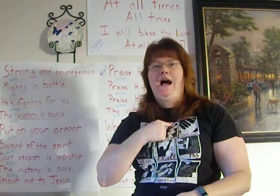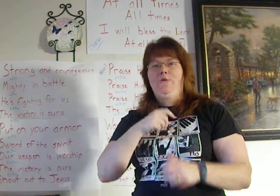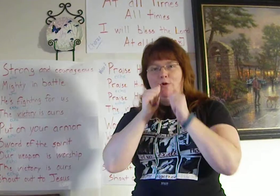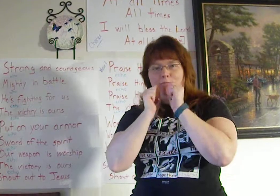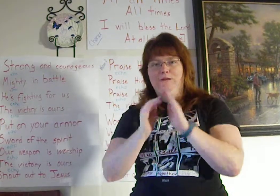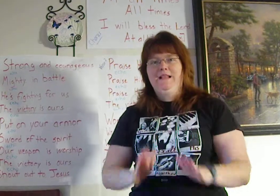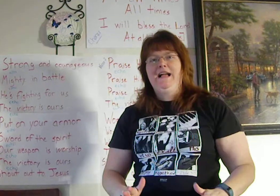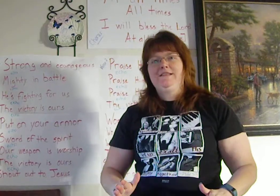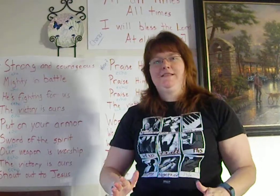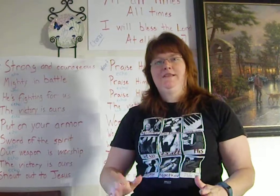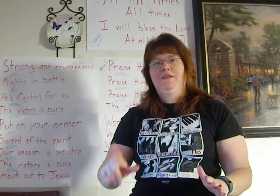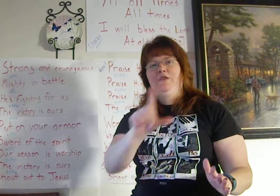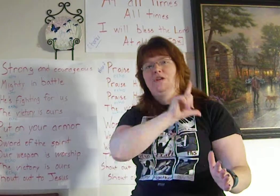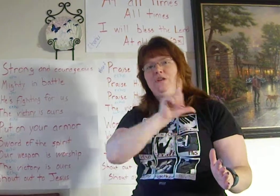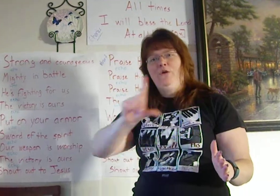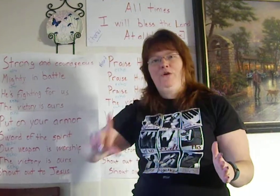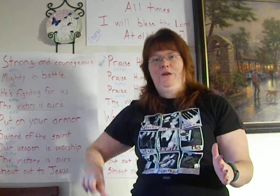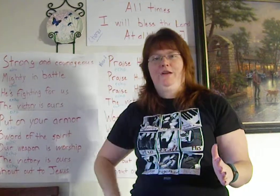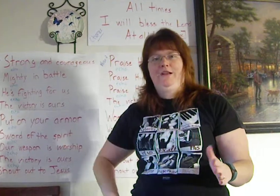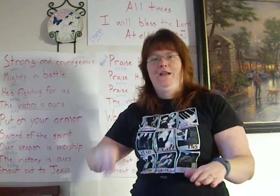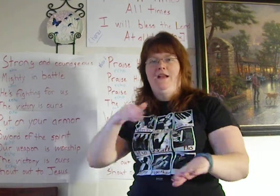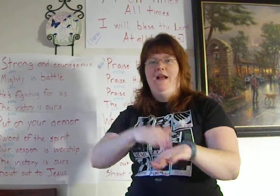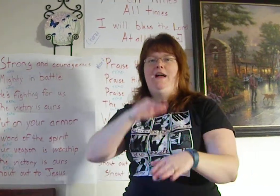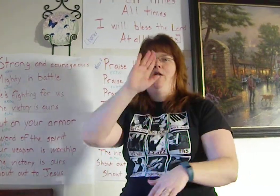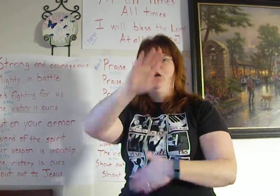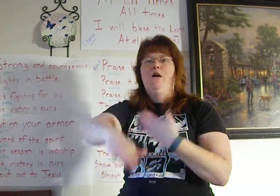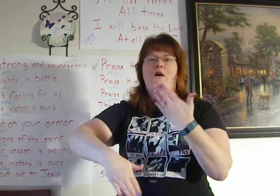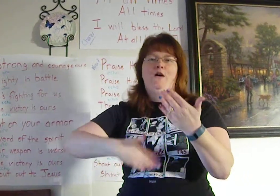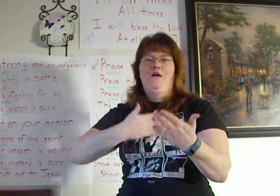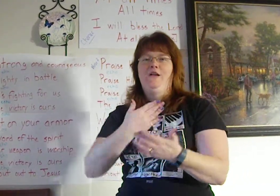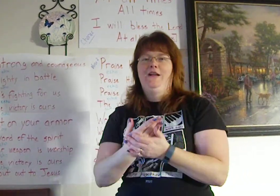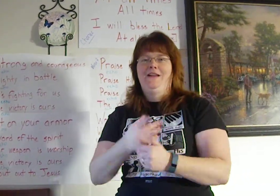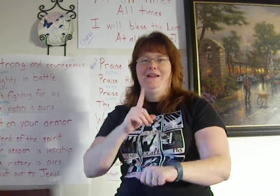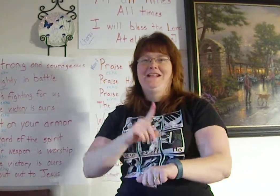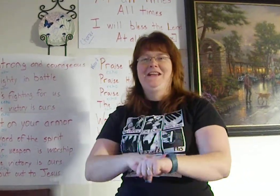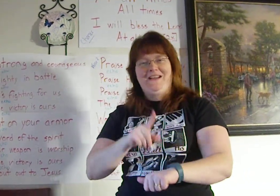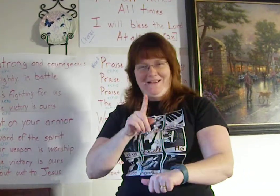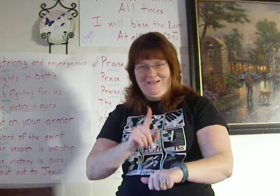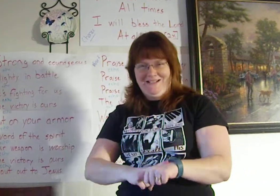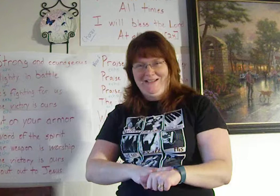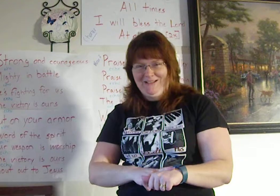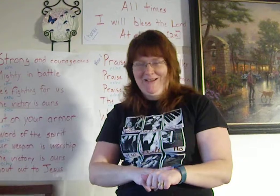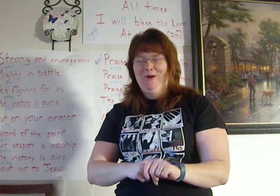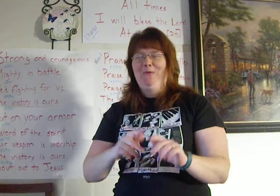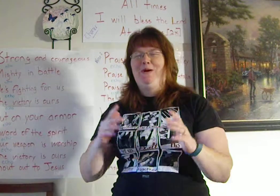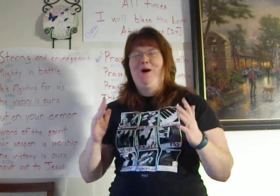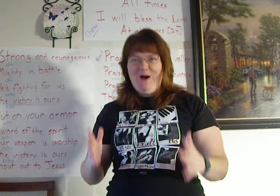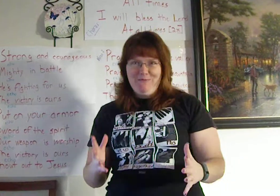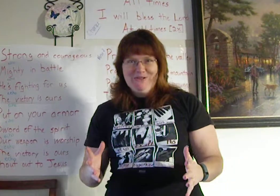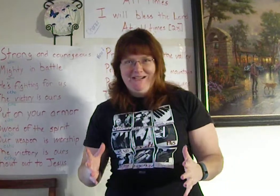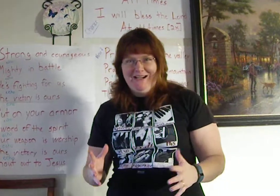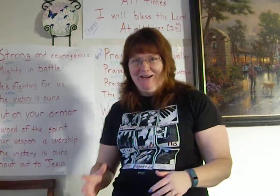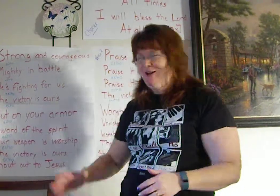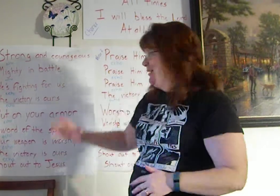I will bless the Lord at all times. We are almost there.